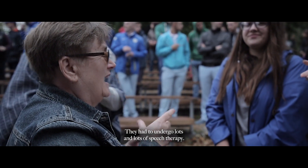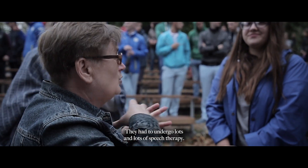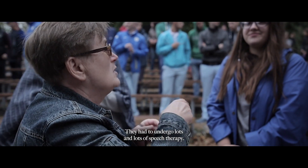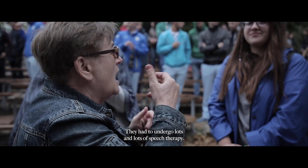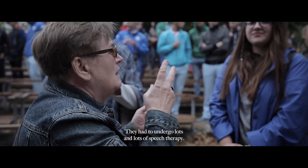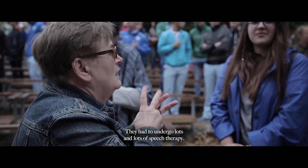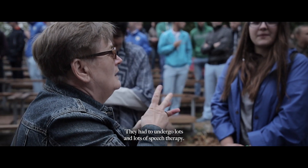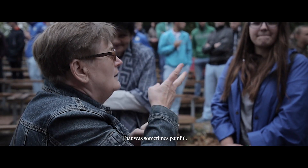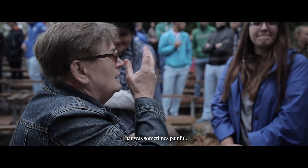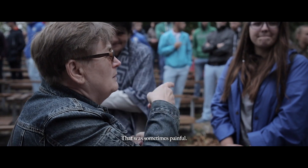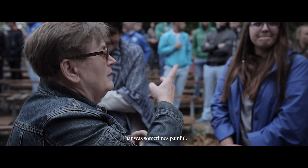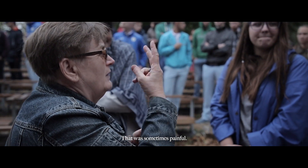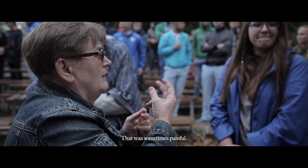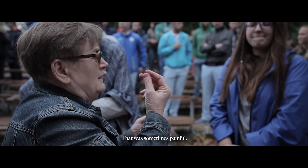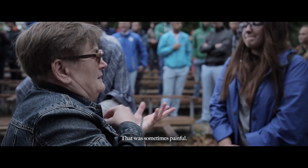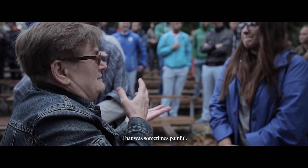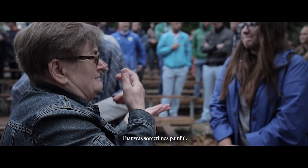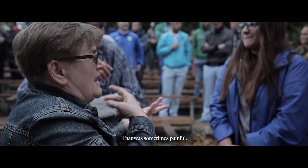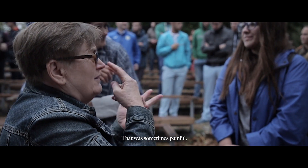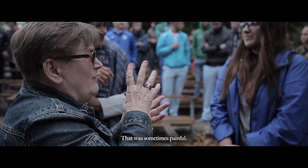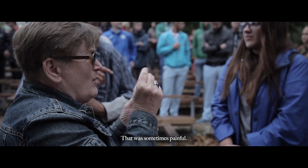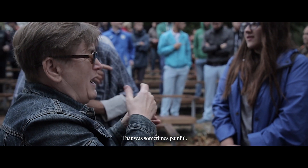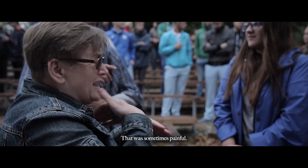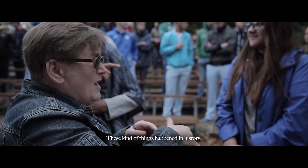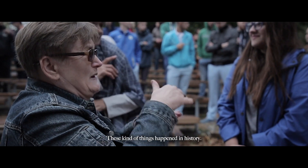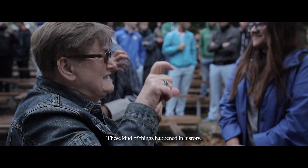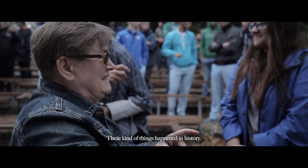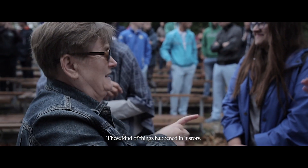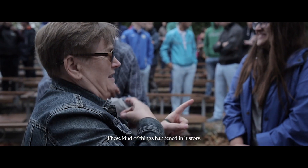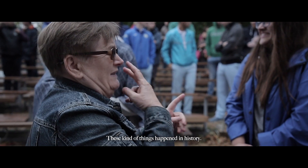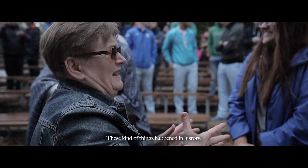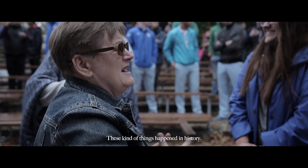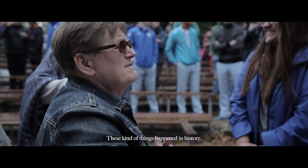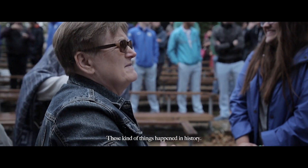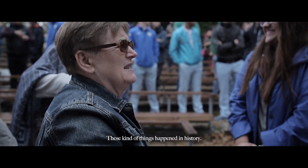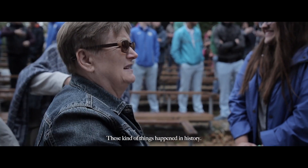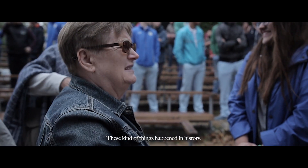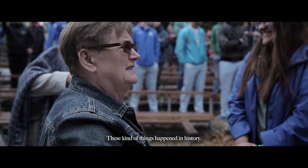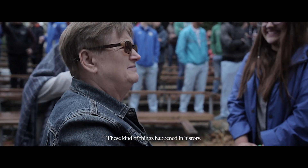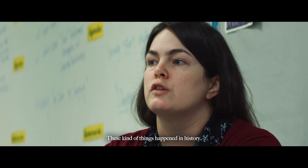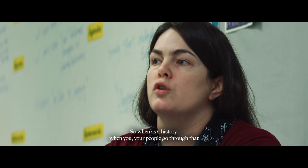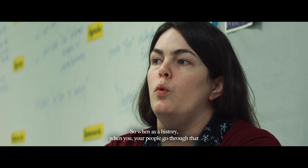of speech therapy that was sometimes painful. These kind of things happened in history. So